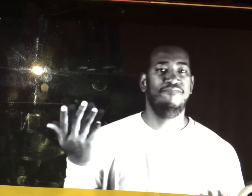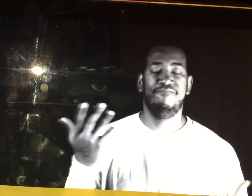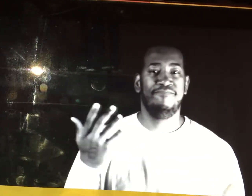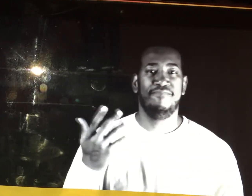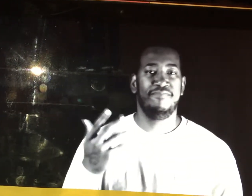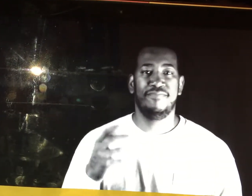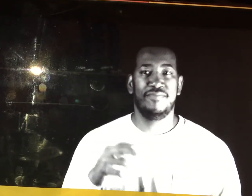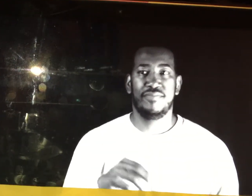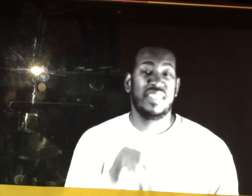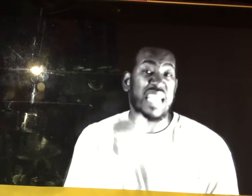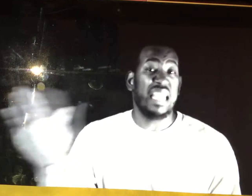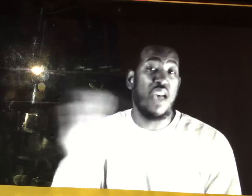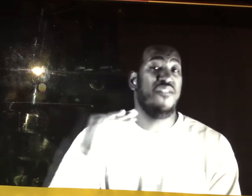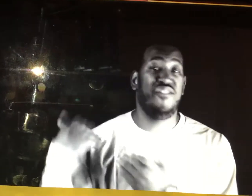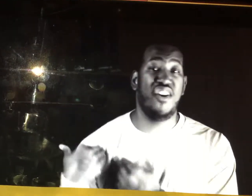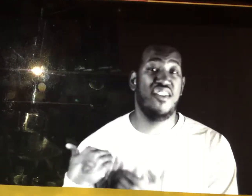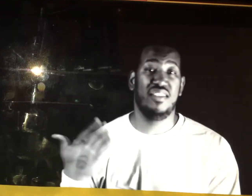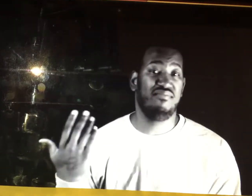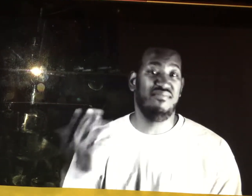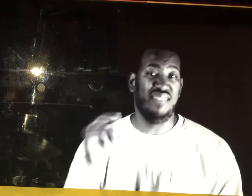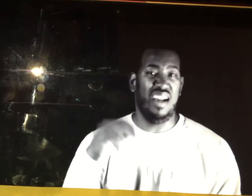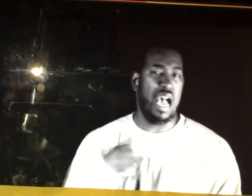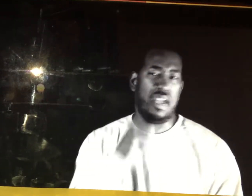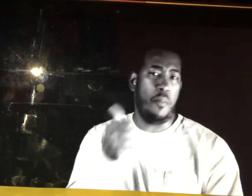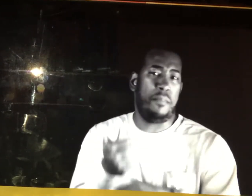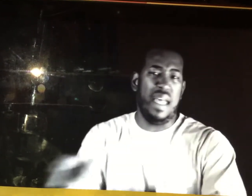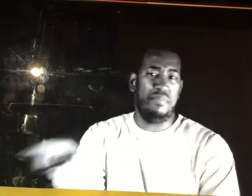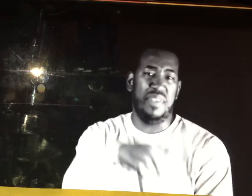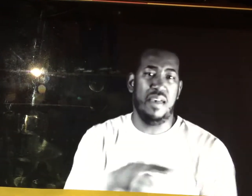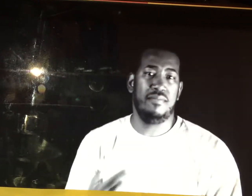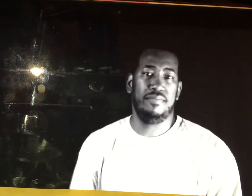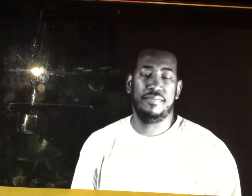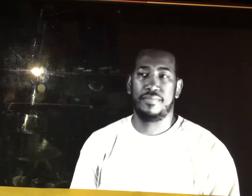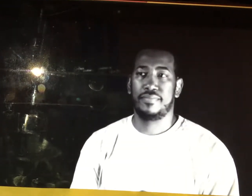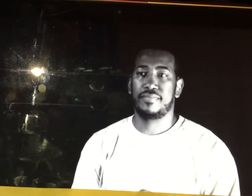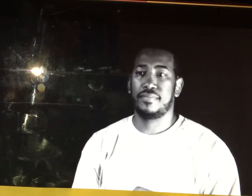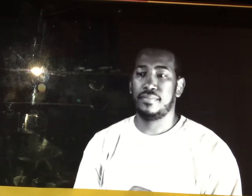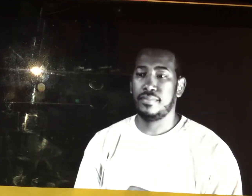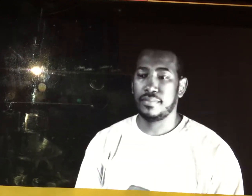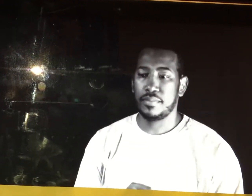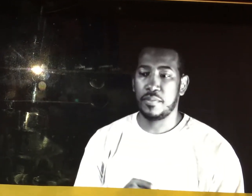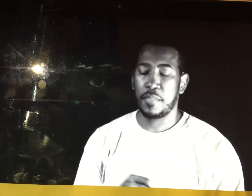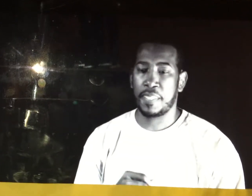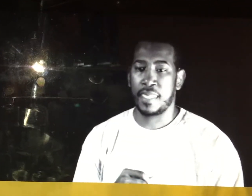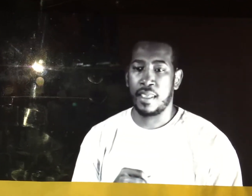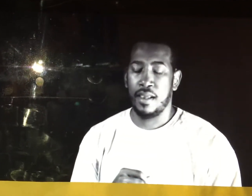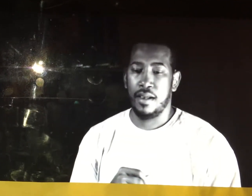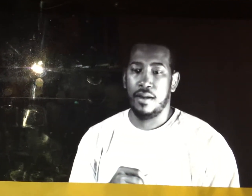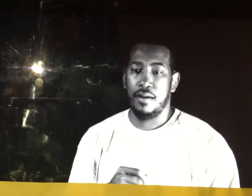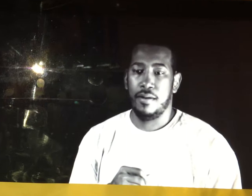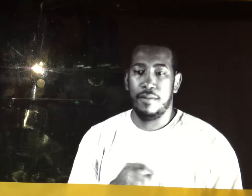are really just weren't aware of deaf needs. It wasn't their fault, and I don't blame them.